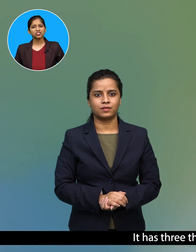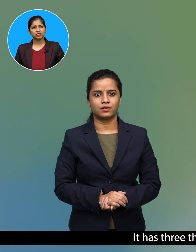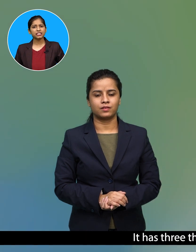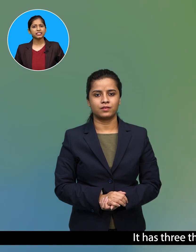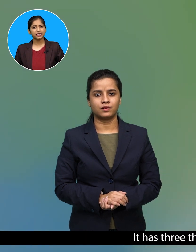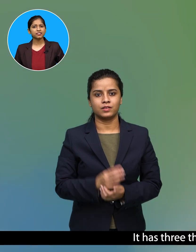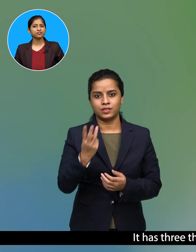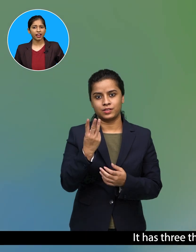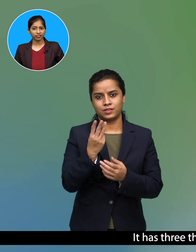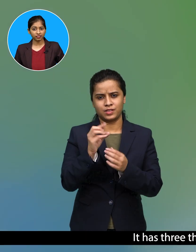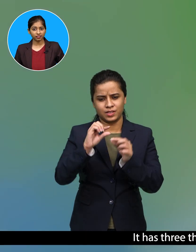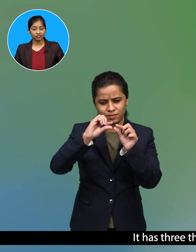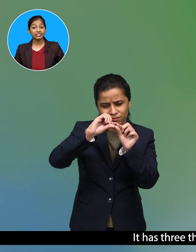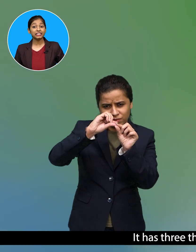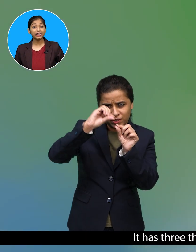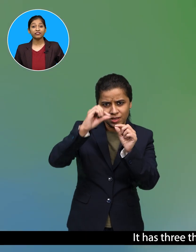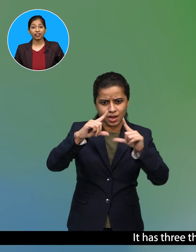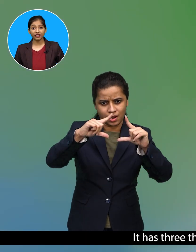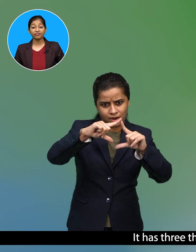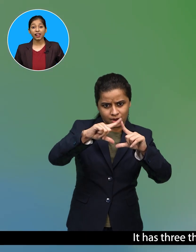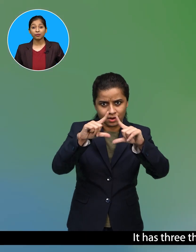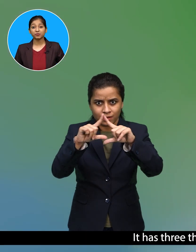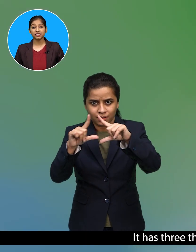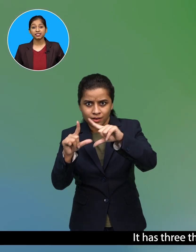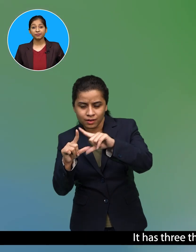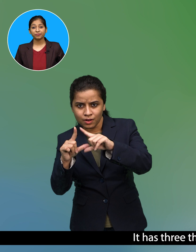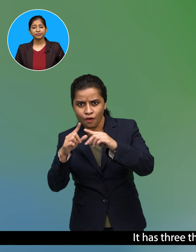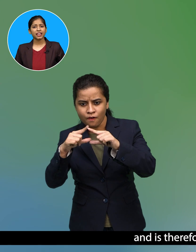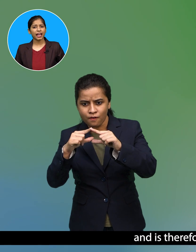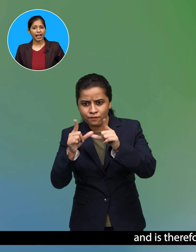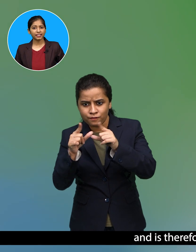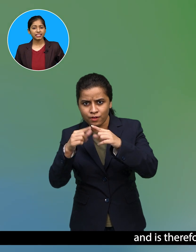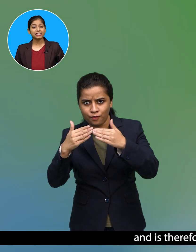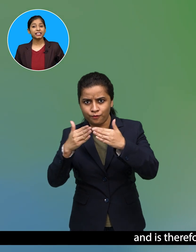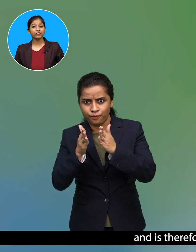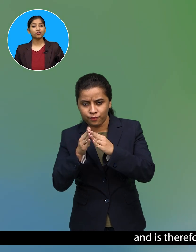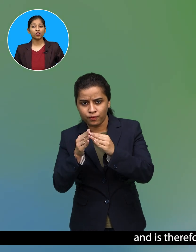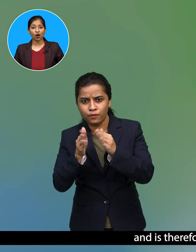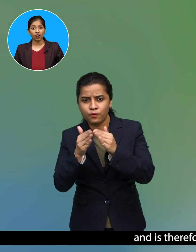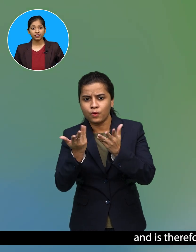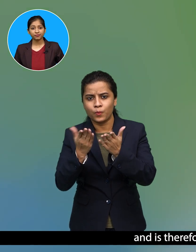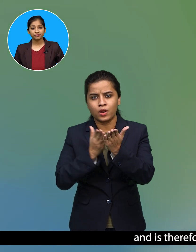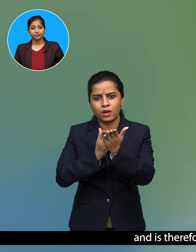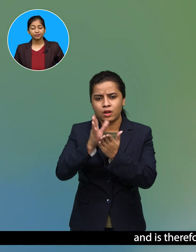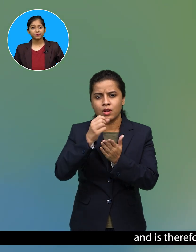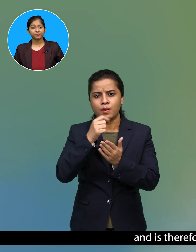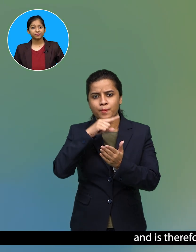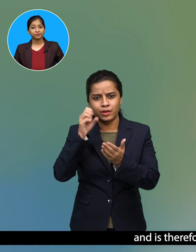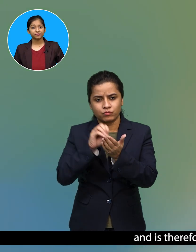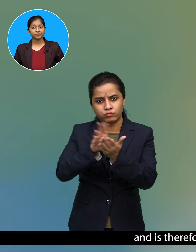It has 3 thin triangular leaf-like flaps and is therefore called